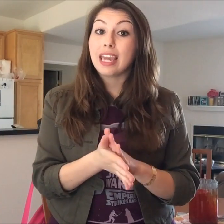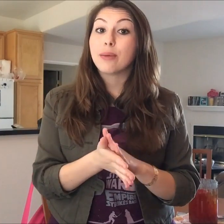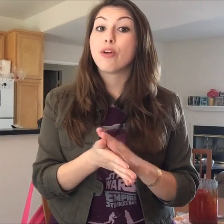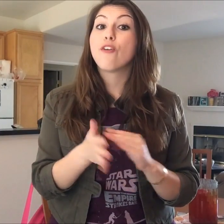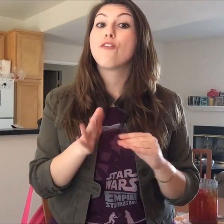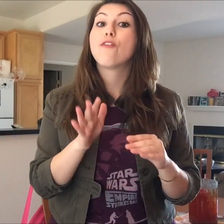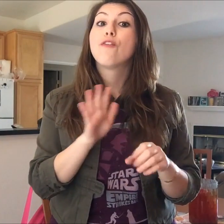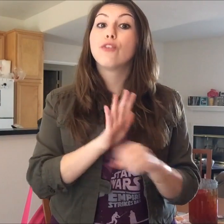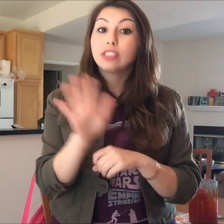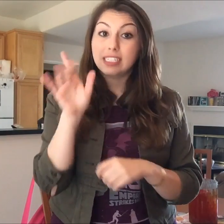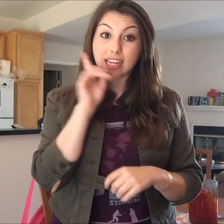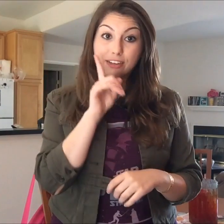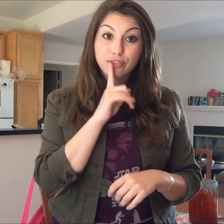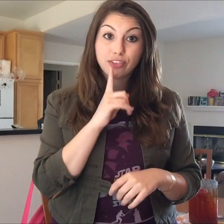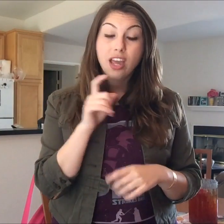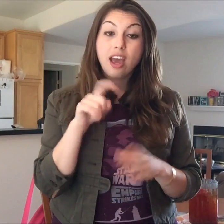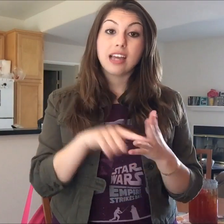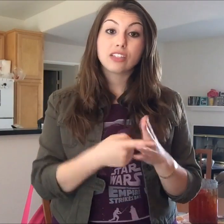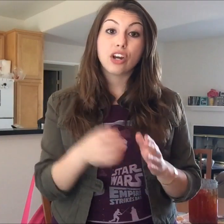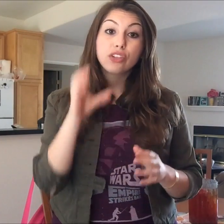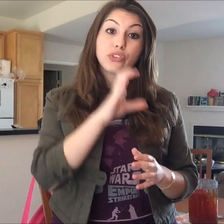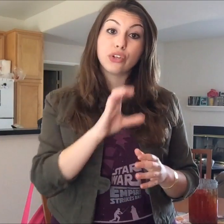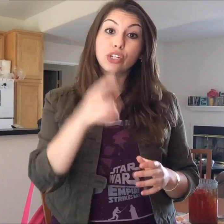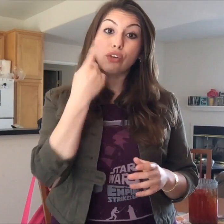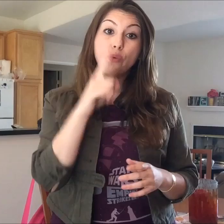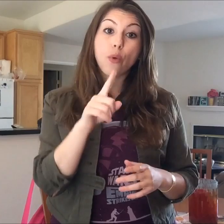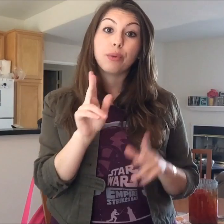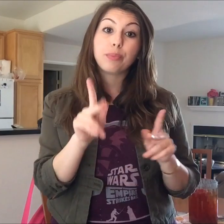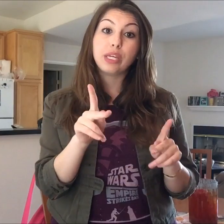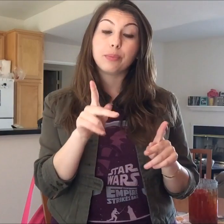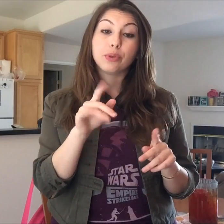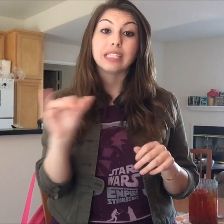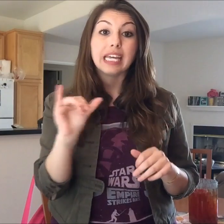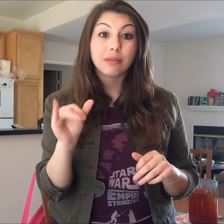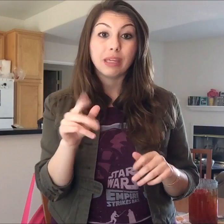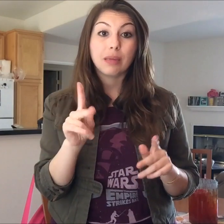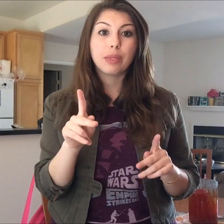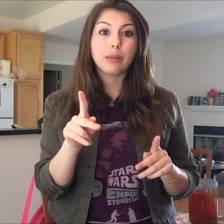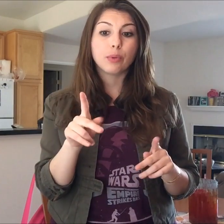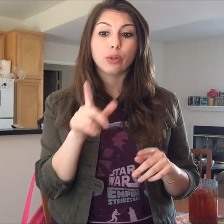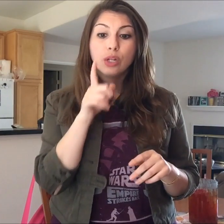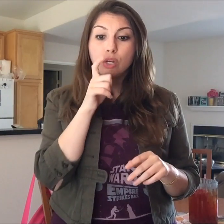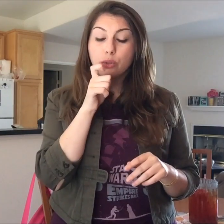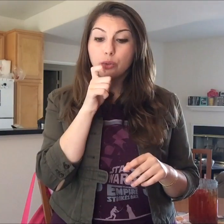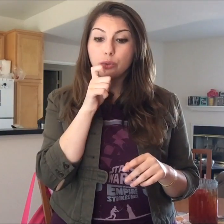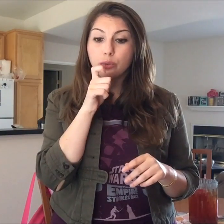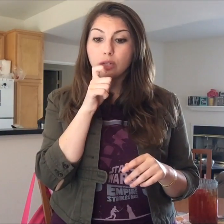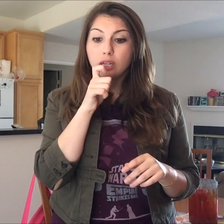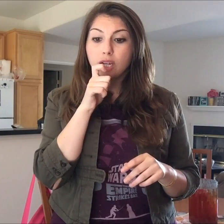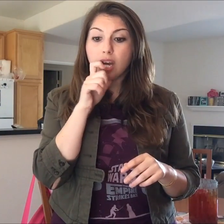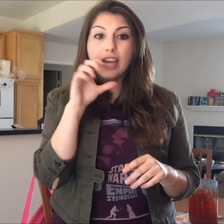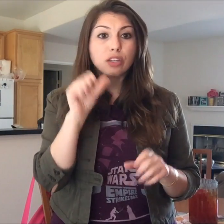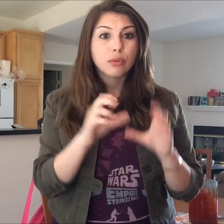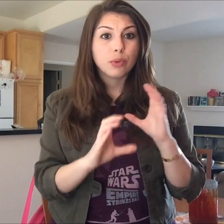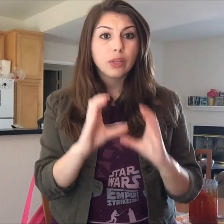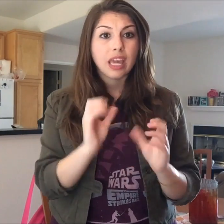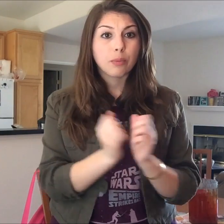became fully deaf, I started searching for people like me, people who I could communicate